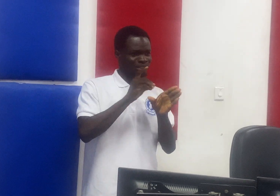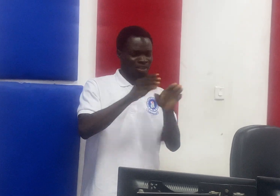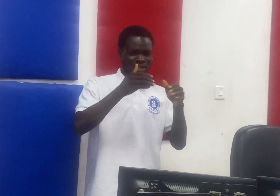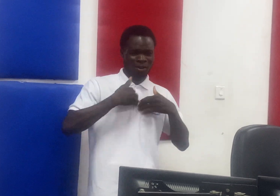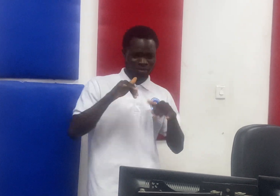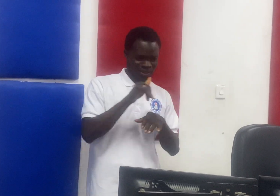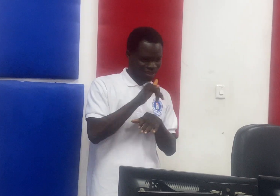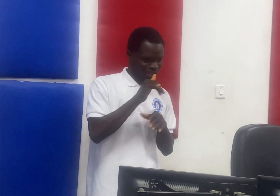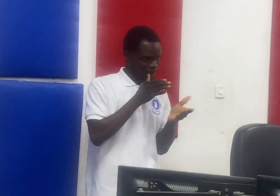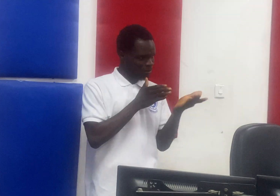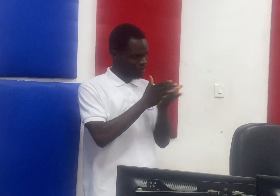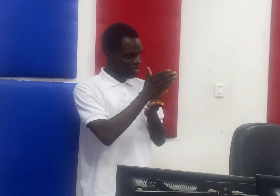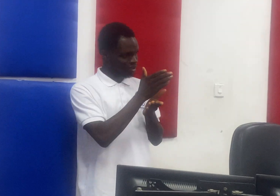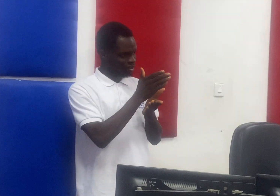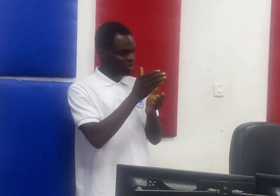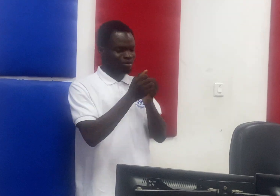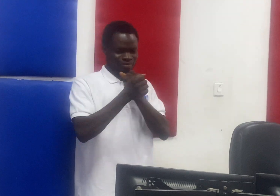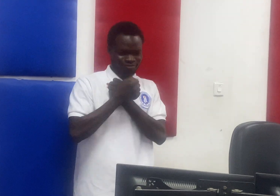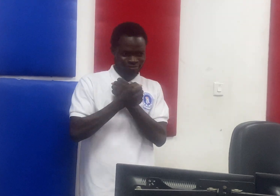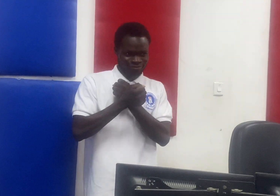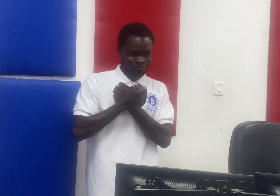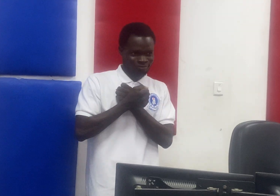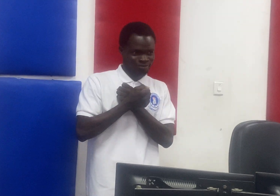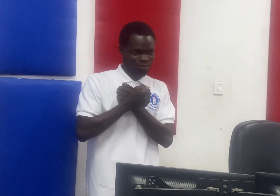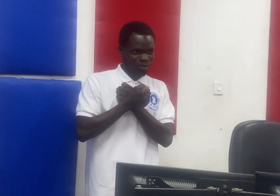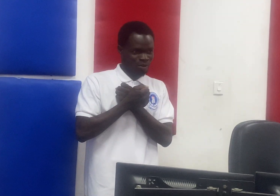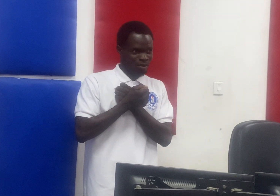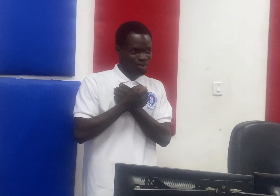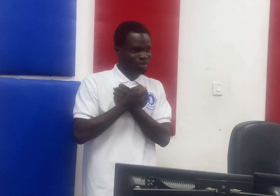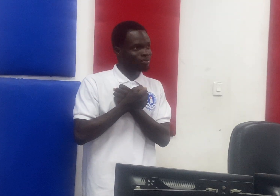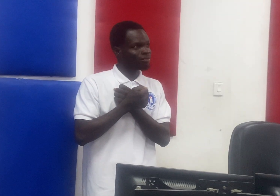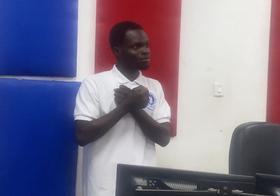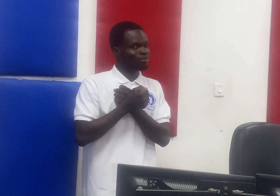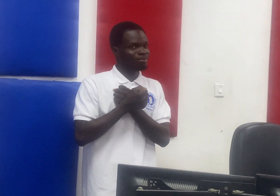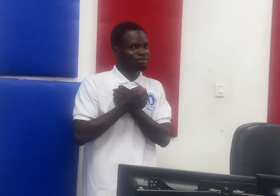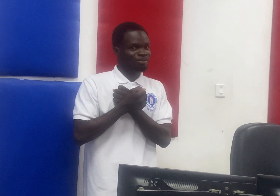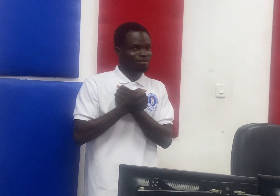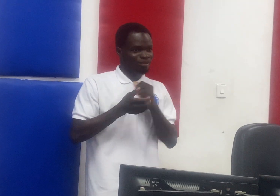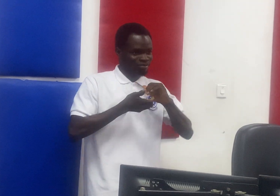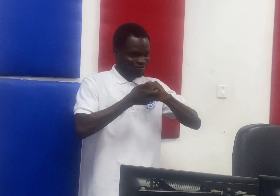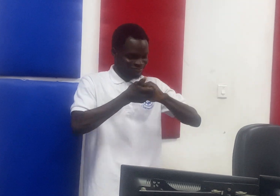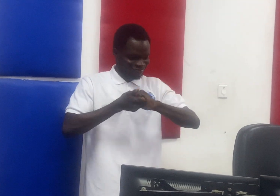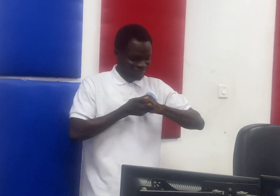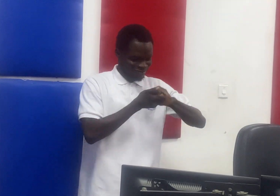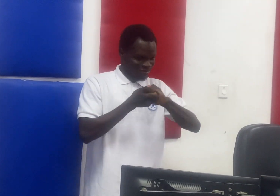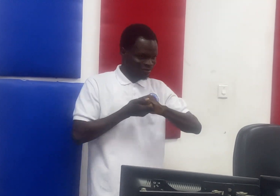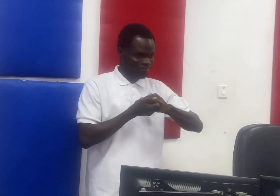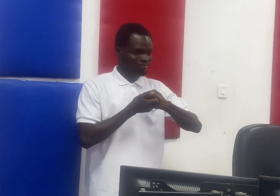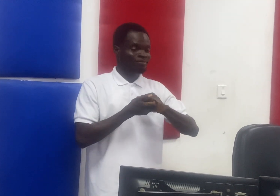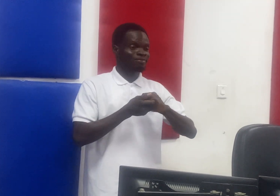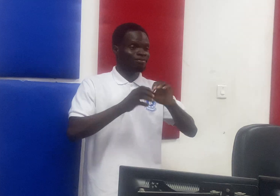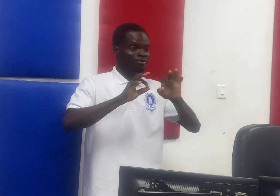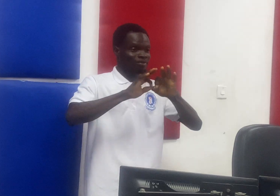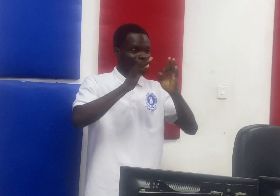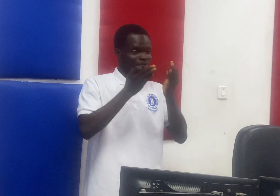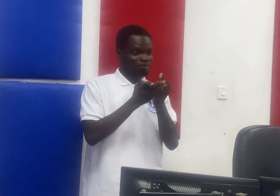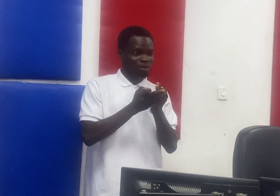same rights to love, companionship, marriage, and family life as anyone